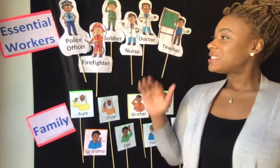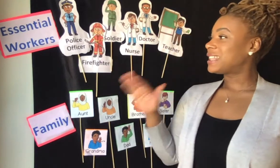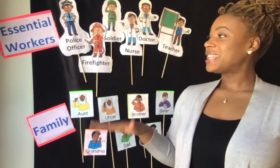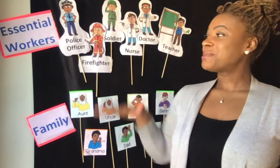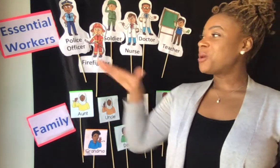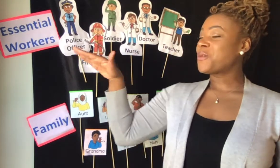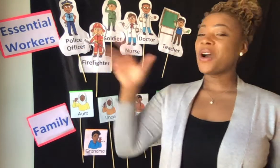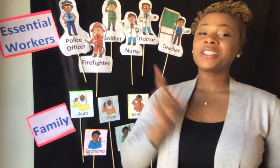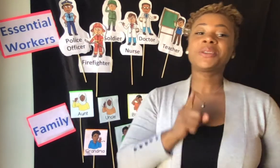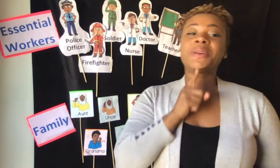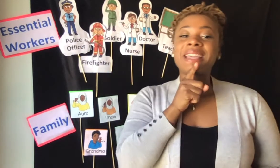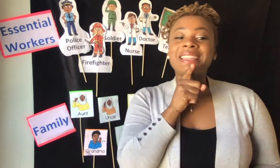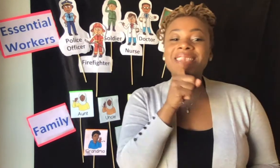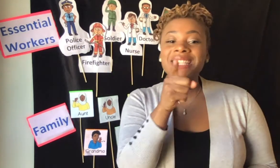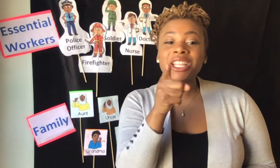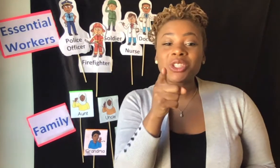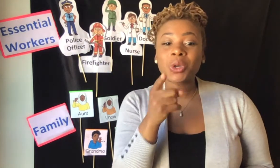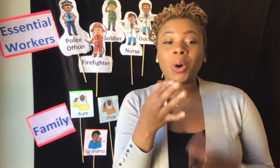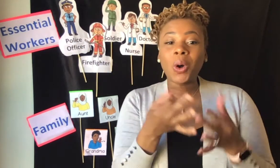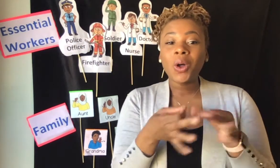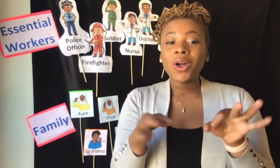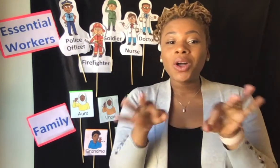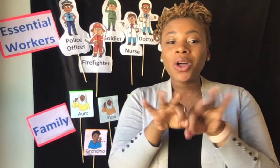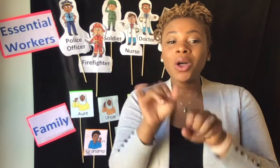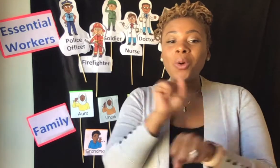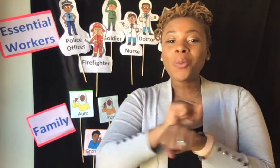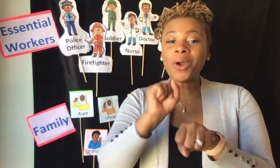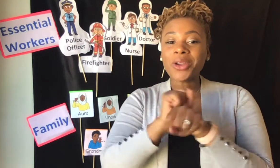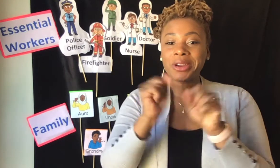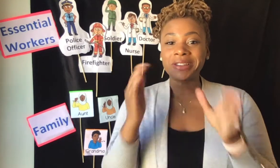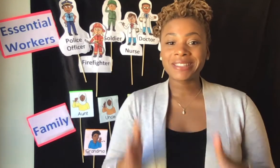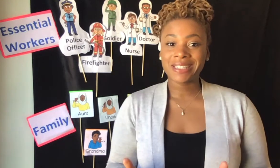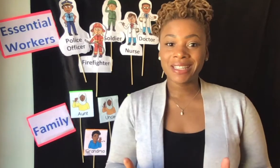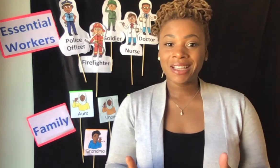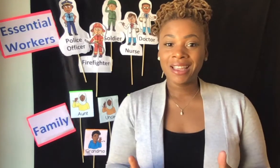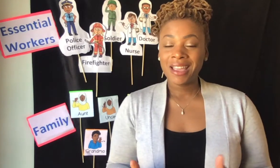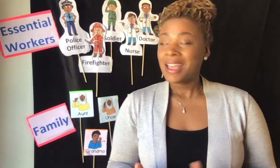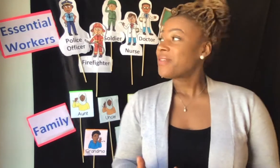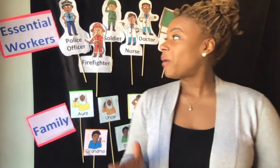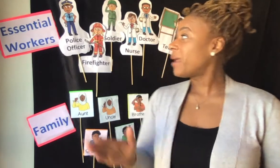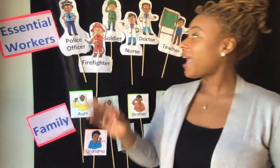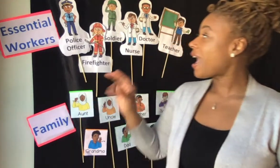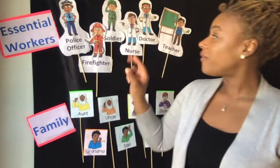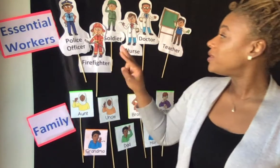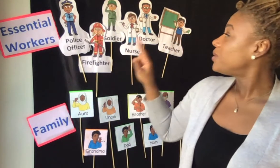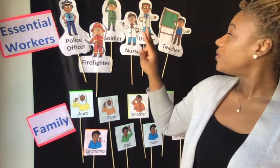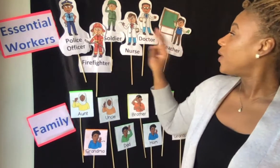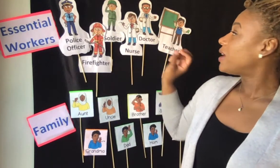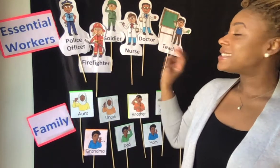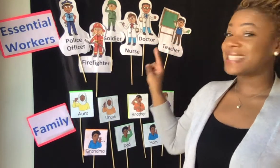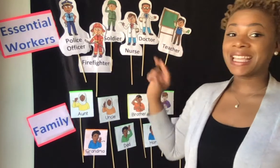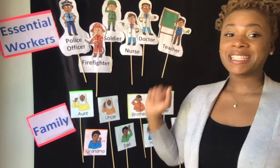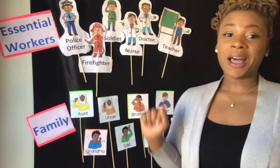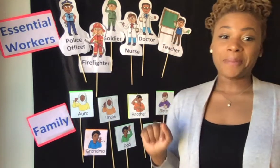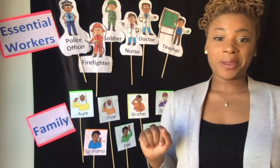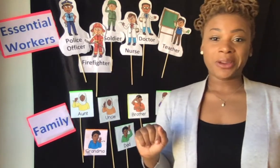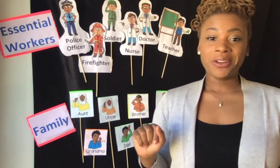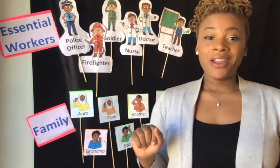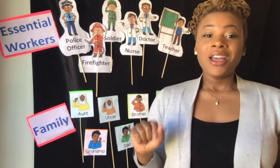let's move on to essential workers. Now we have 6 up here. So